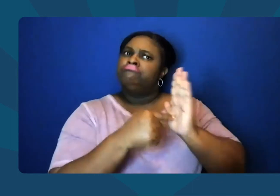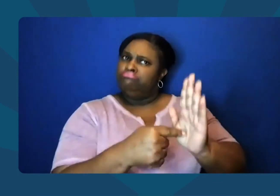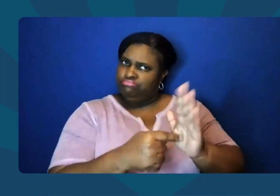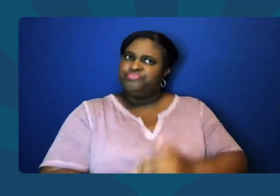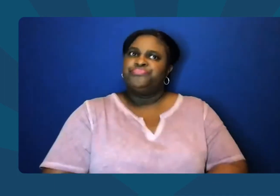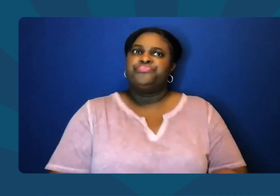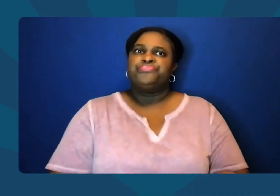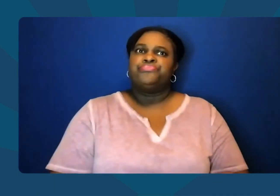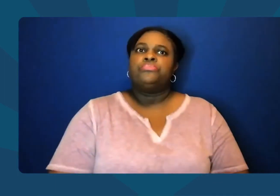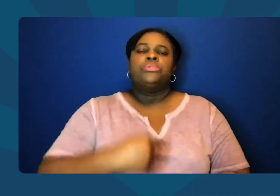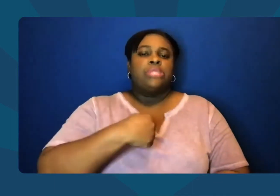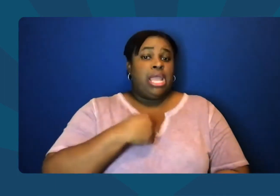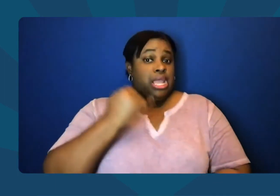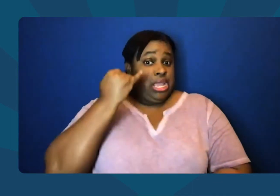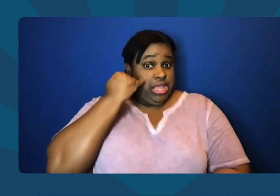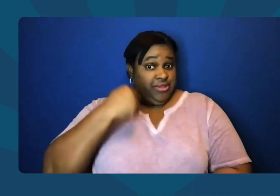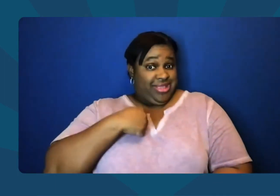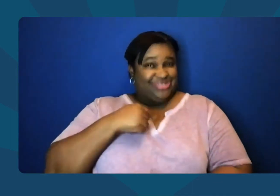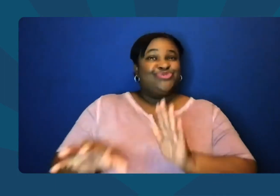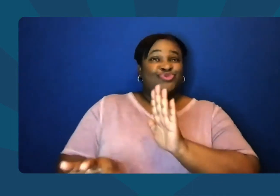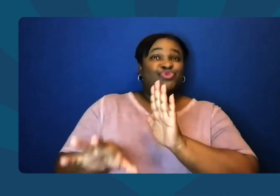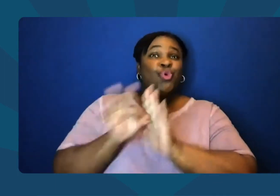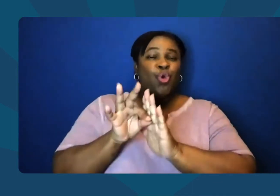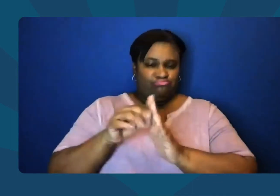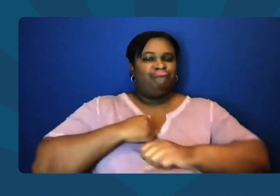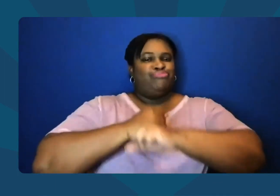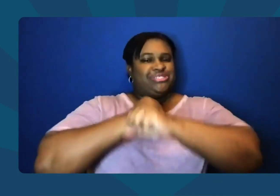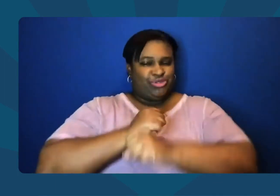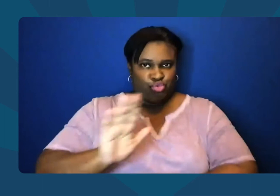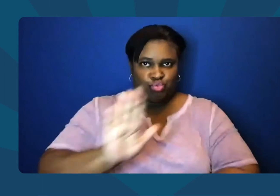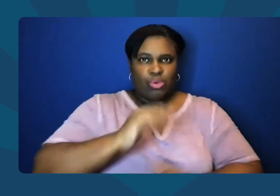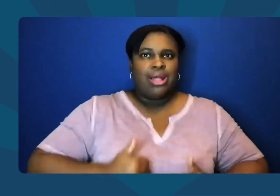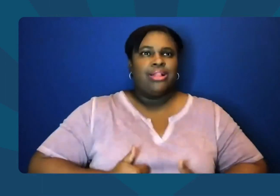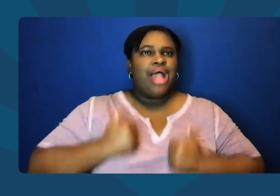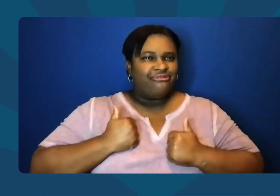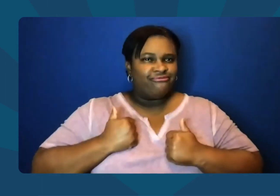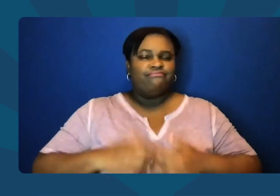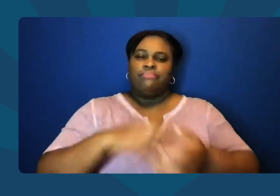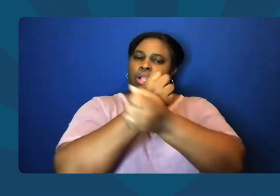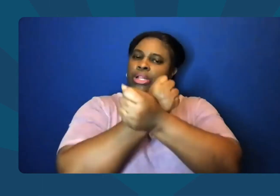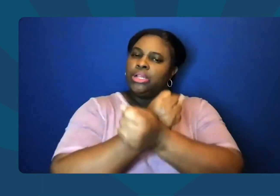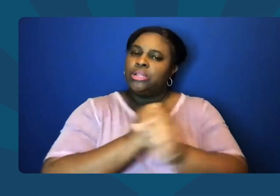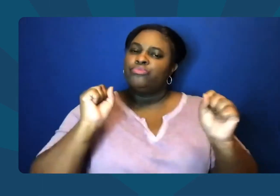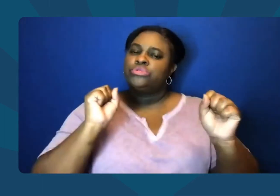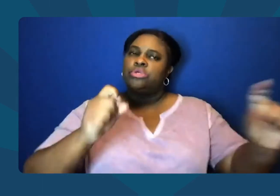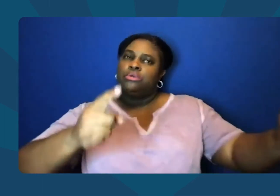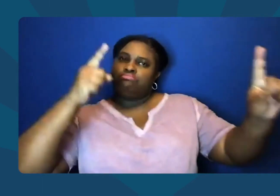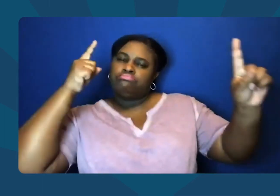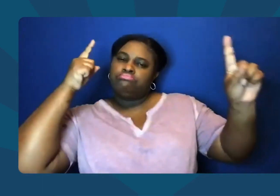If I am chosen once again to represent you, I will continue my work to protect your